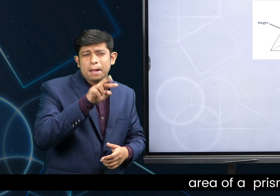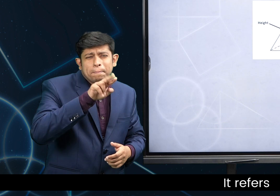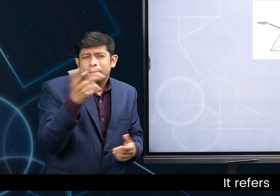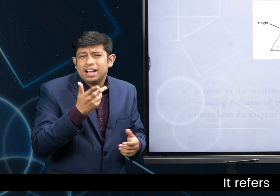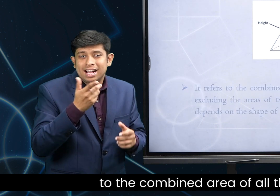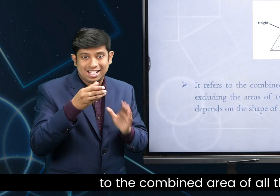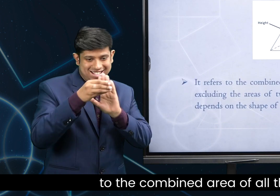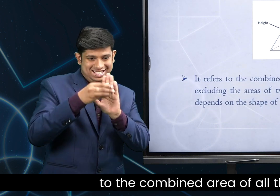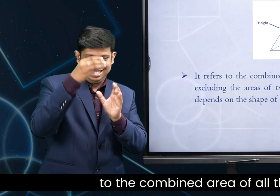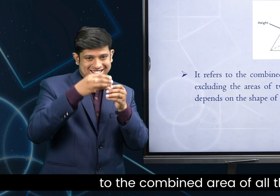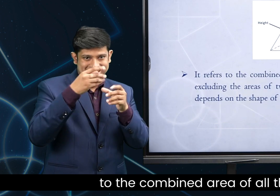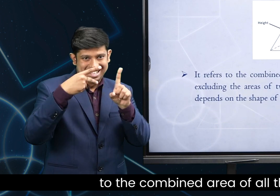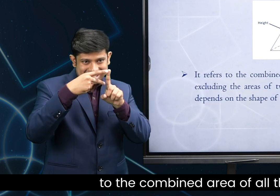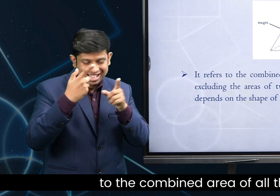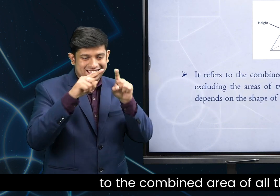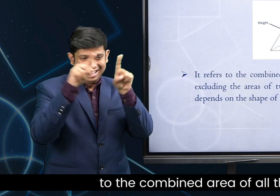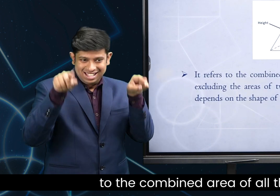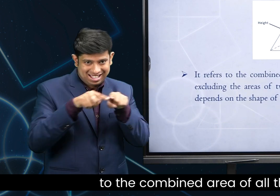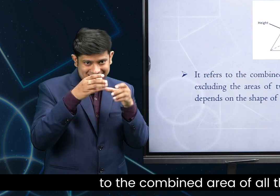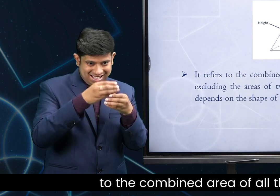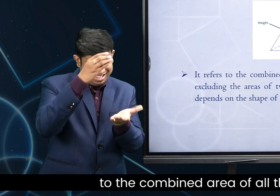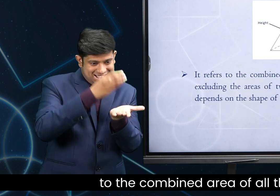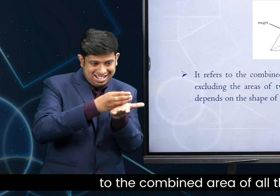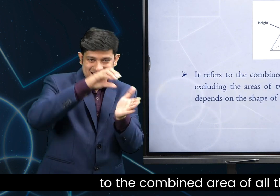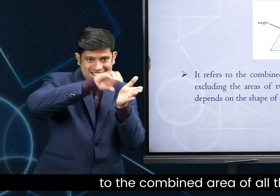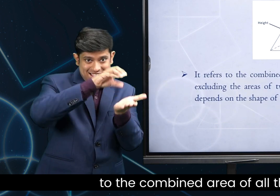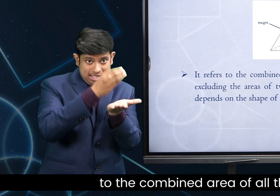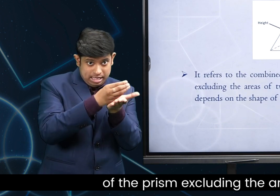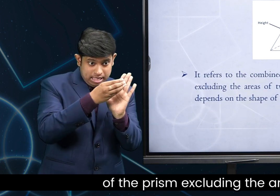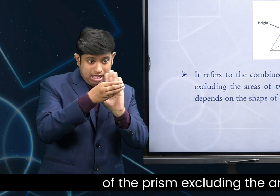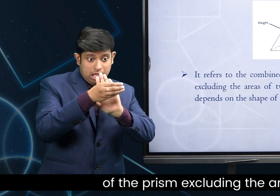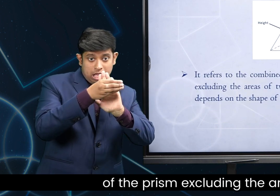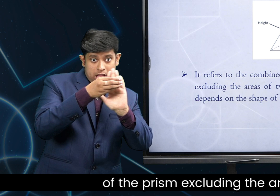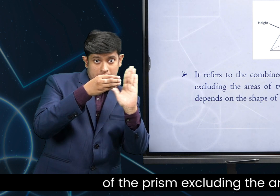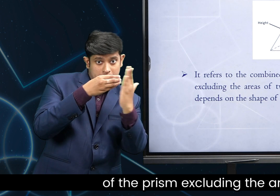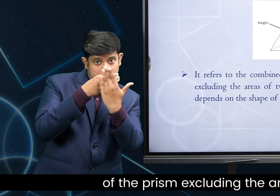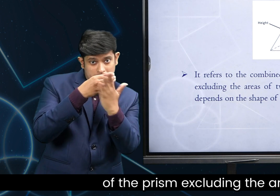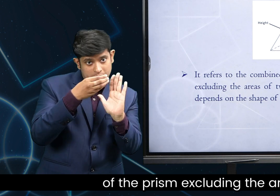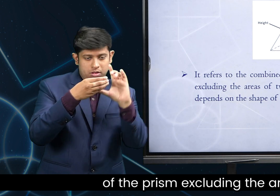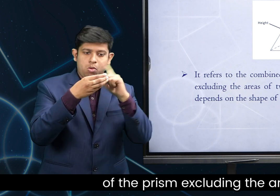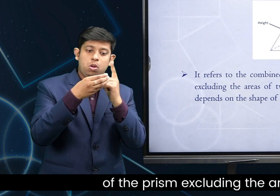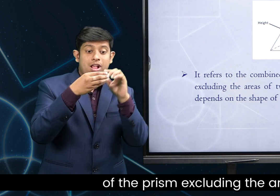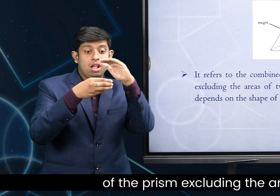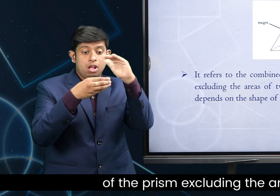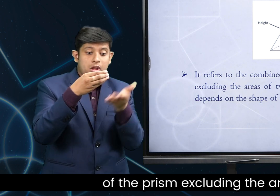It refers to the combined area of all the non-base faces of the prism excluding the areas of two